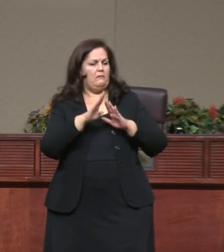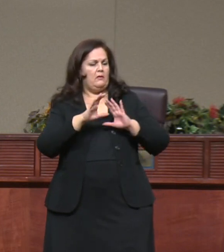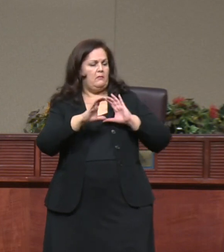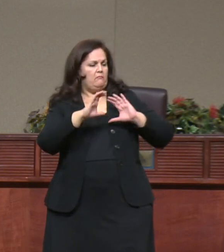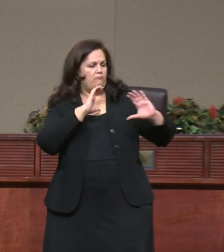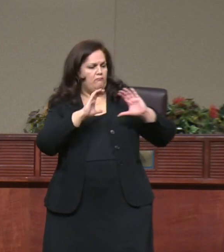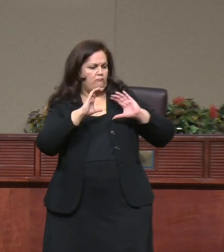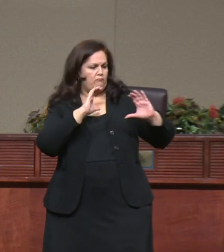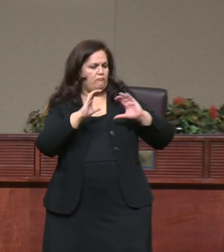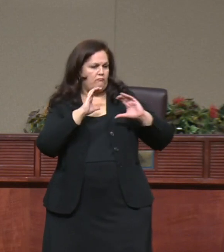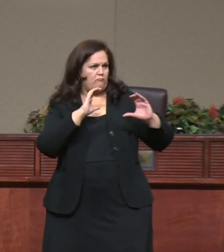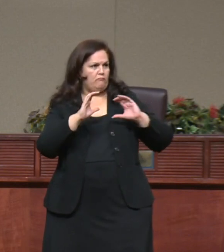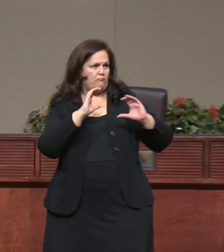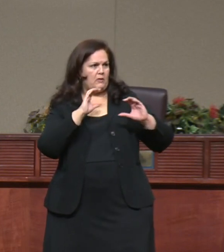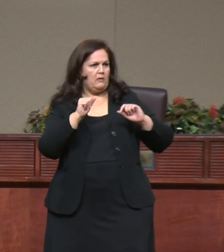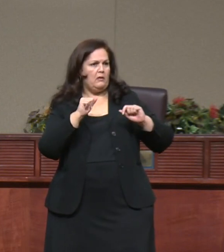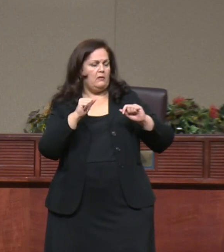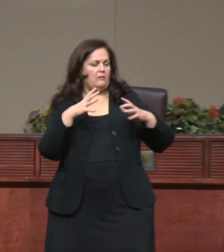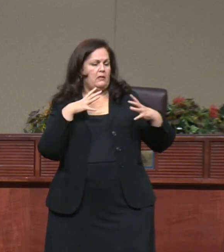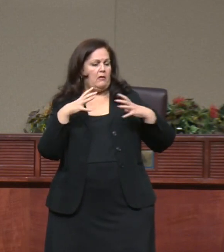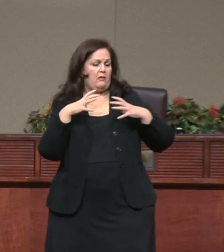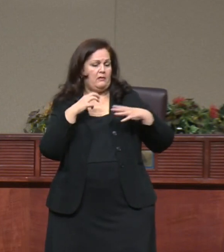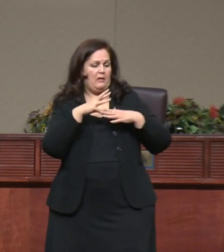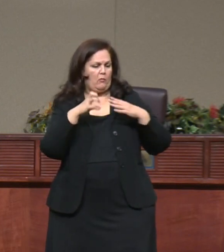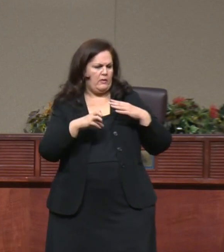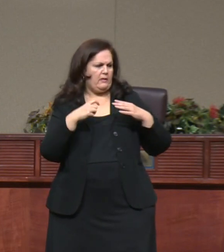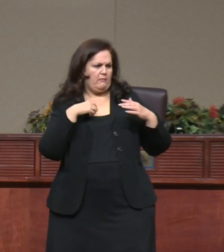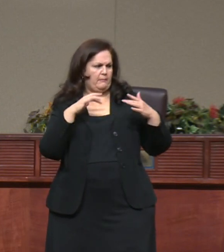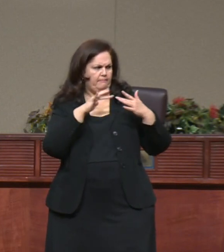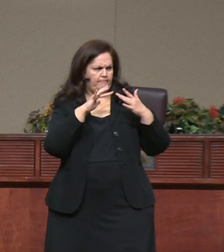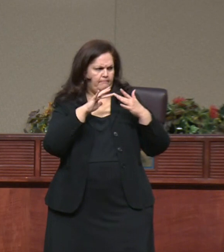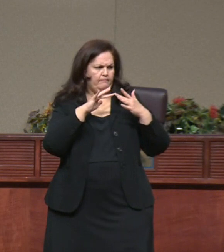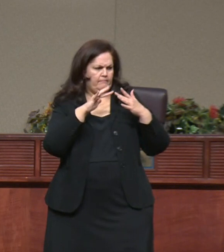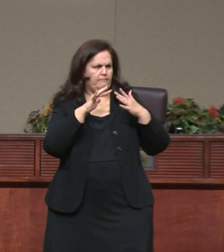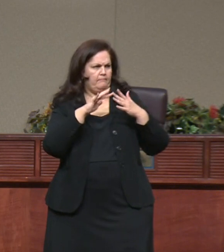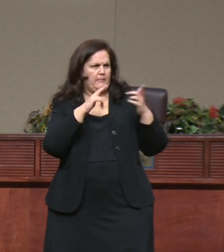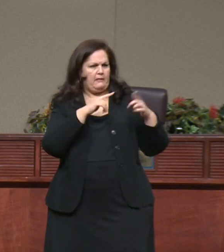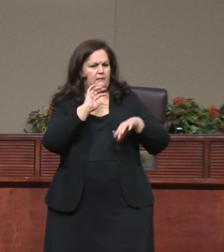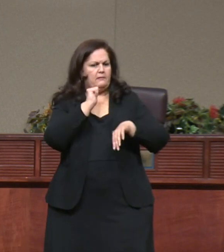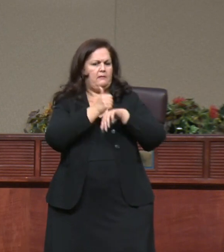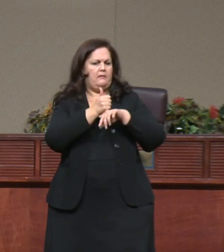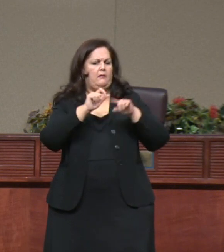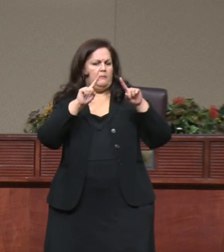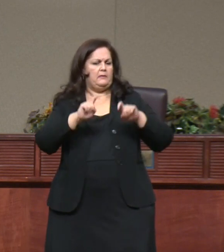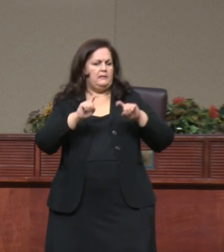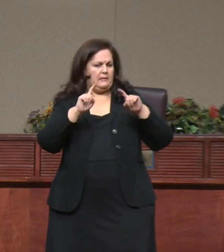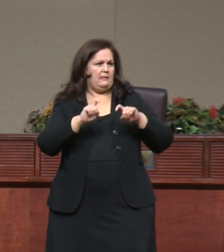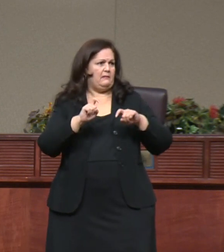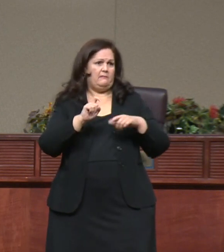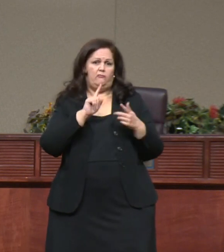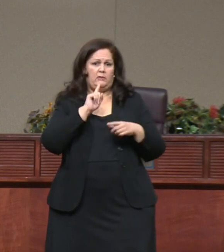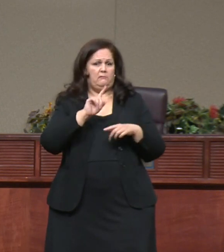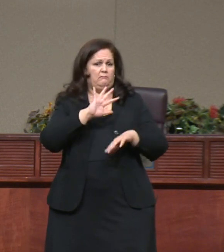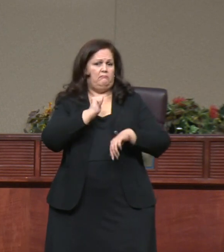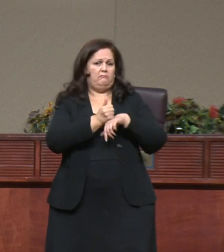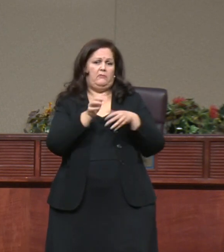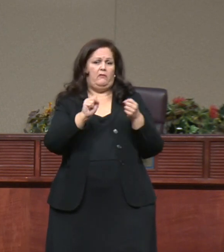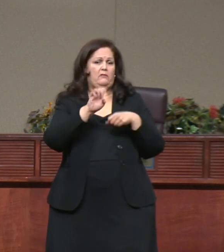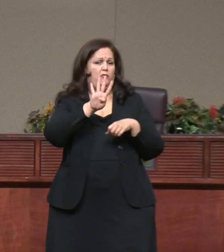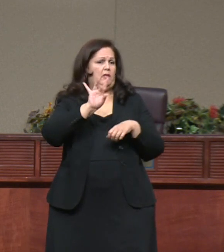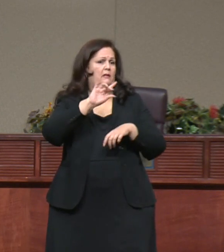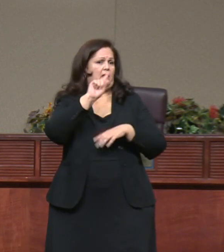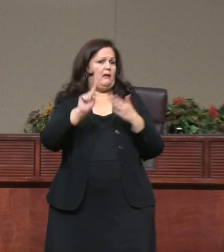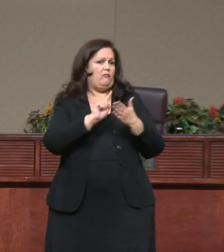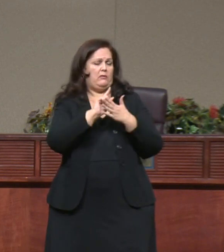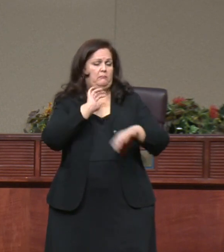through a holiday weekend, and the ability for the department to set up testing in 48 hours since we decided to set it